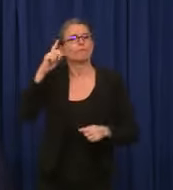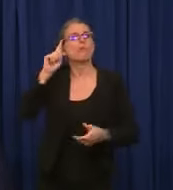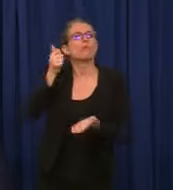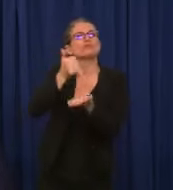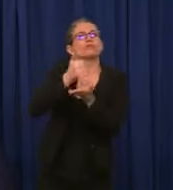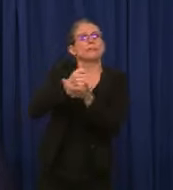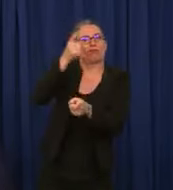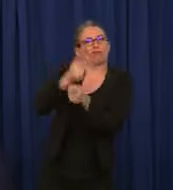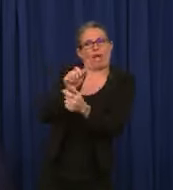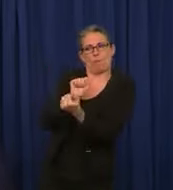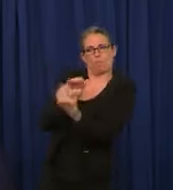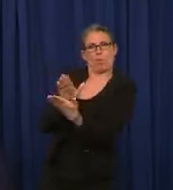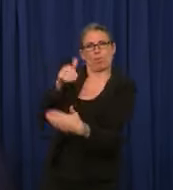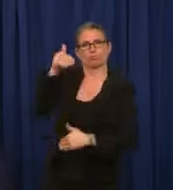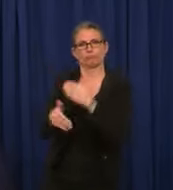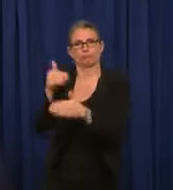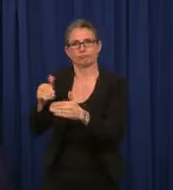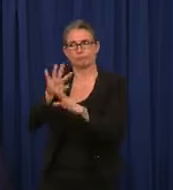state.